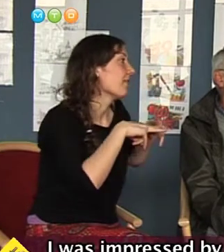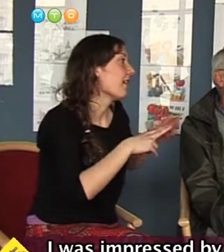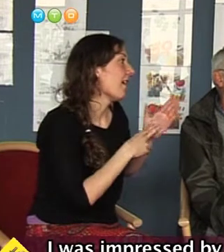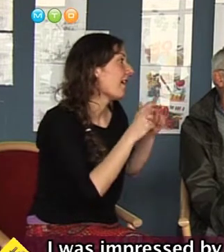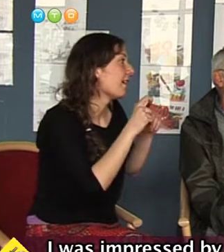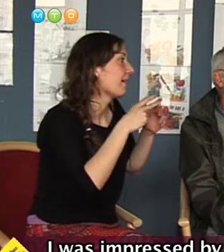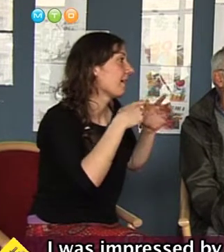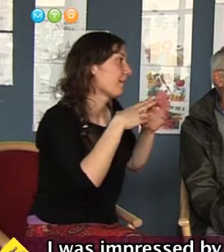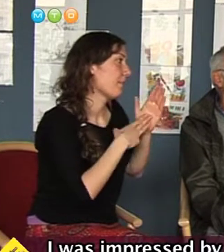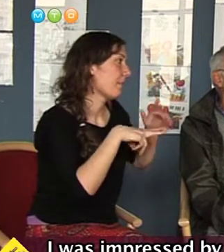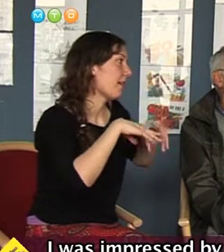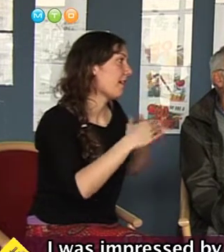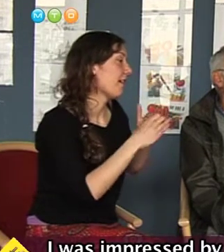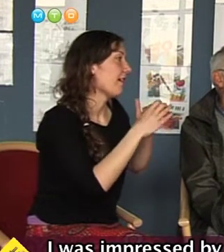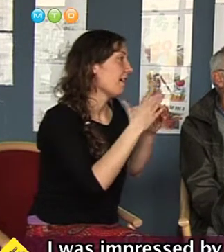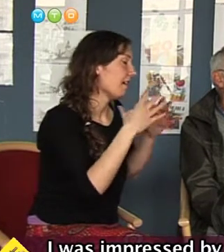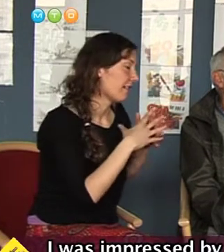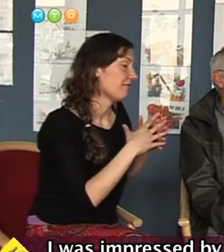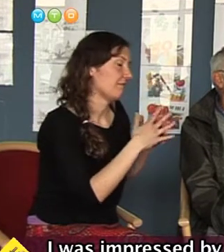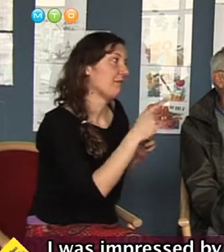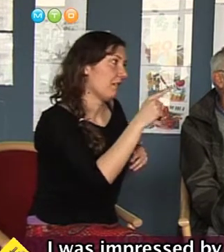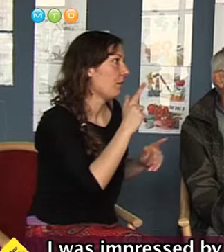I've always been impressed by his films.